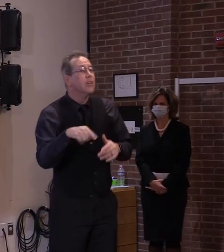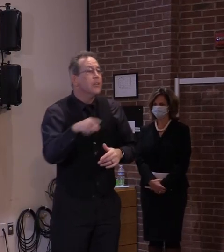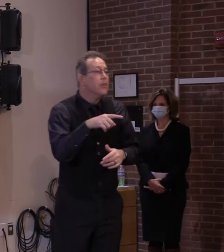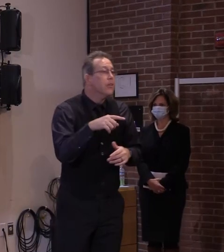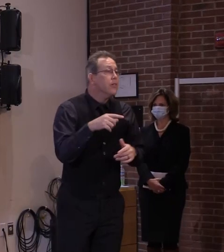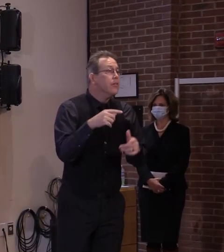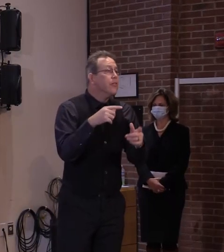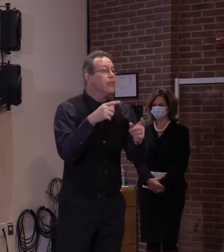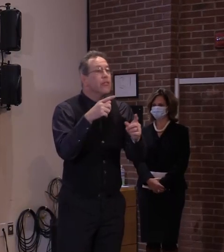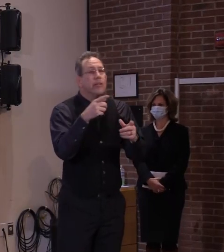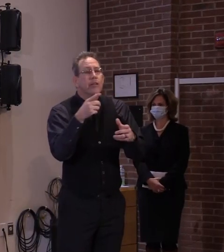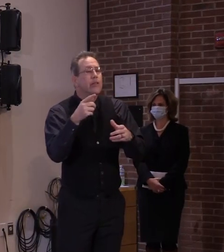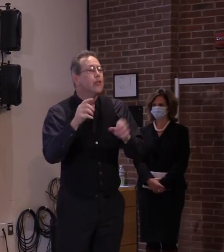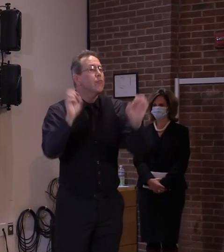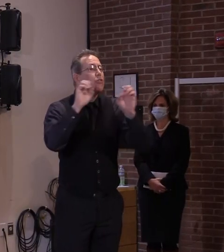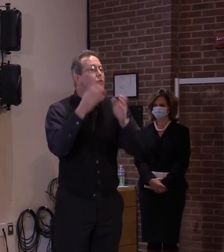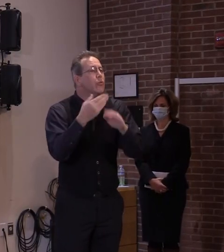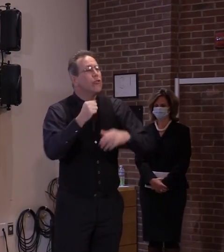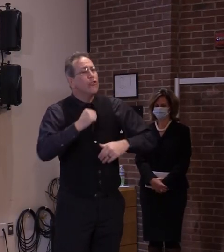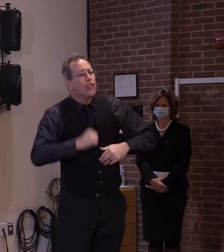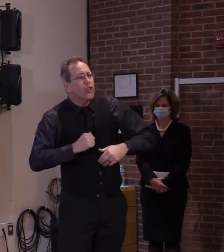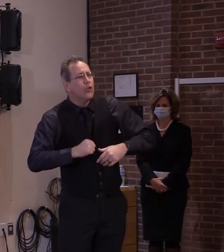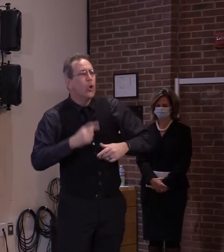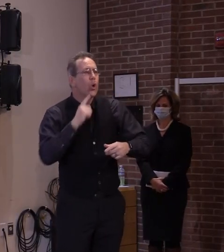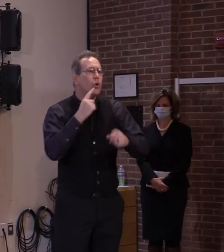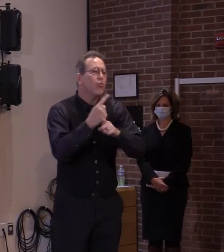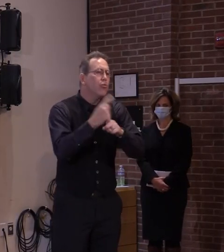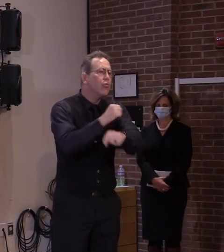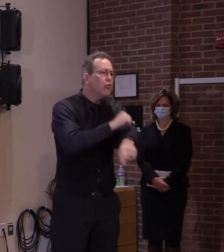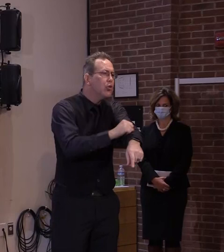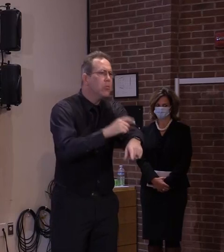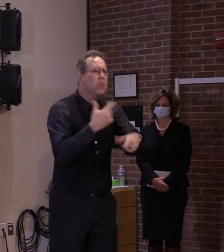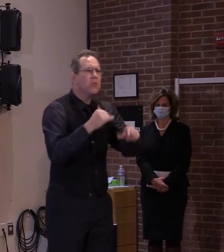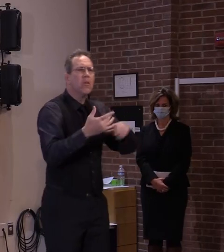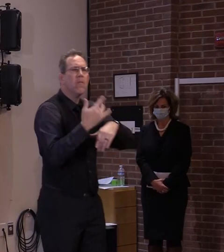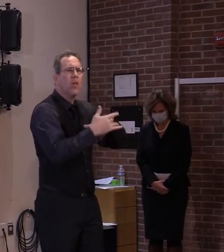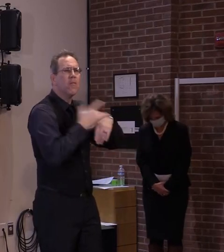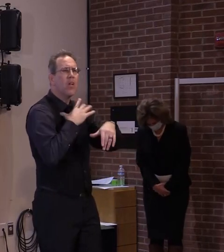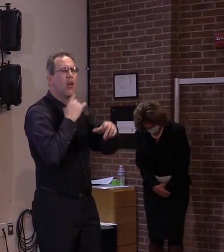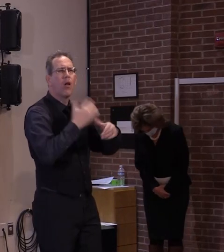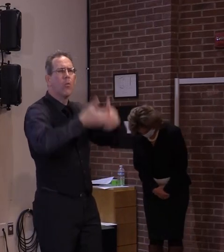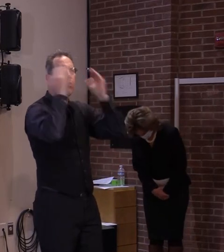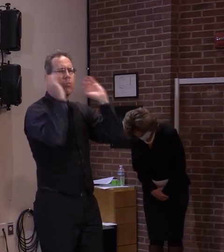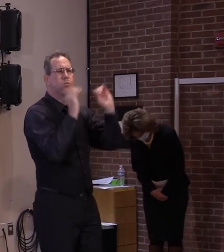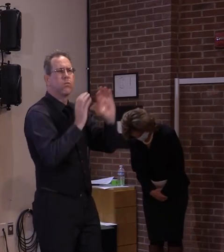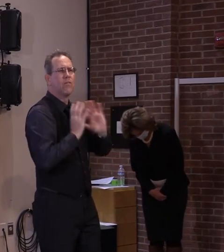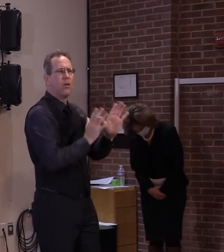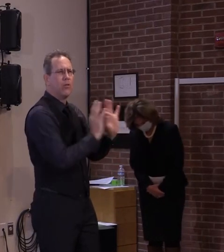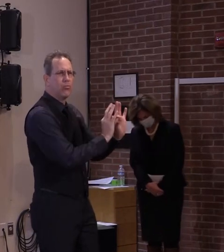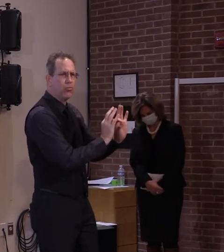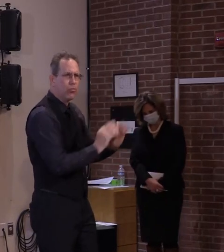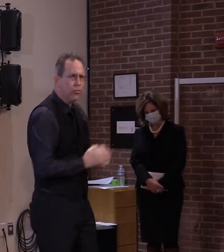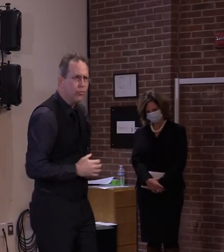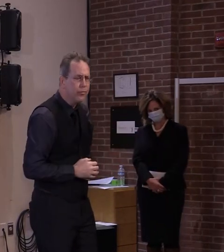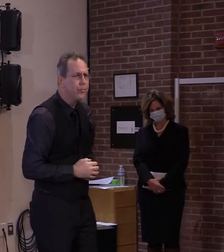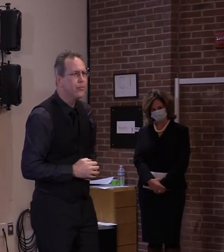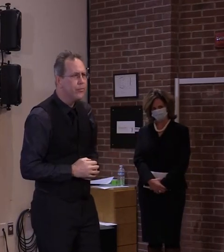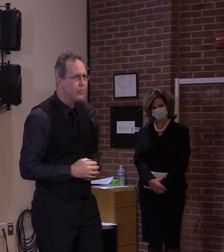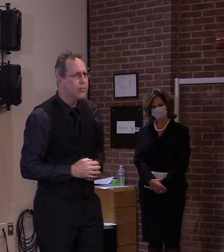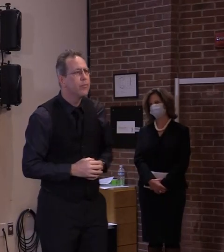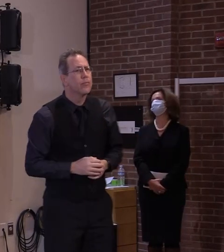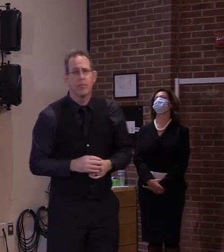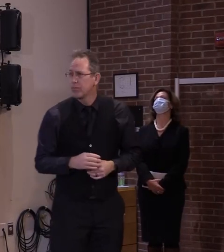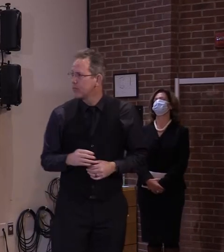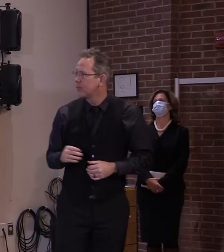7 days, the occupancy, the vacancy for beds in the hospital system is up about 82%. That's up about 64% on the